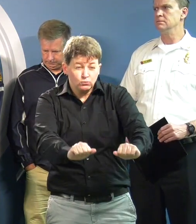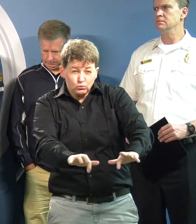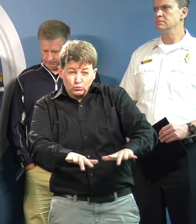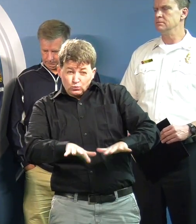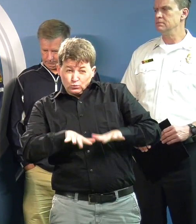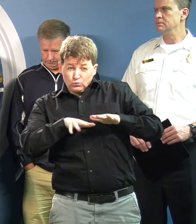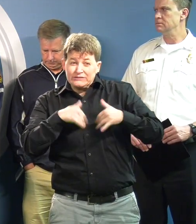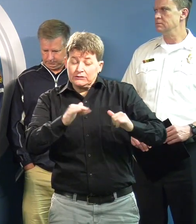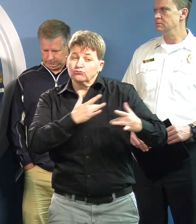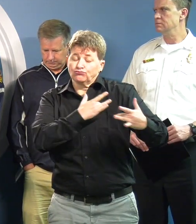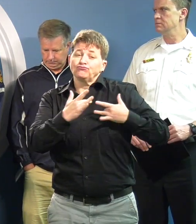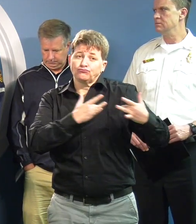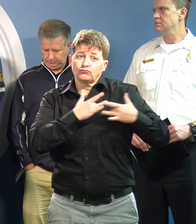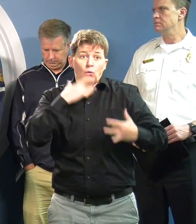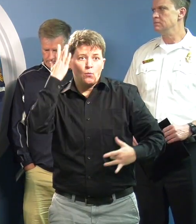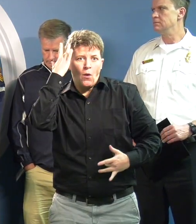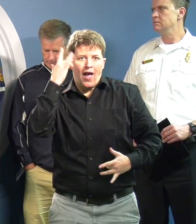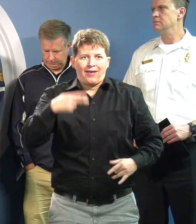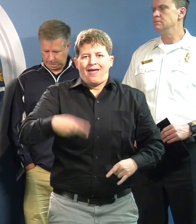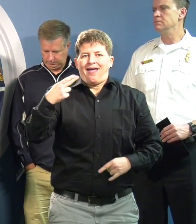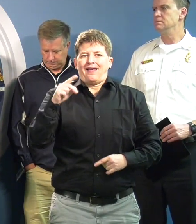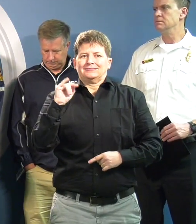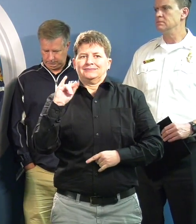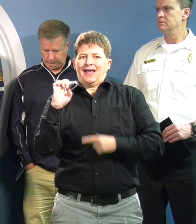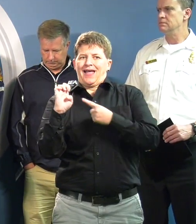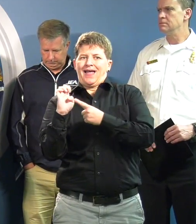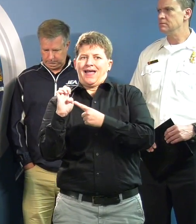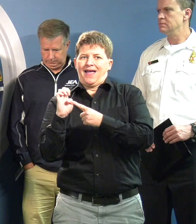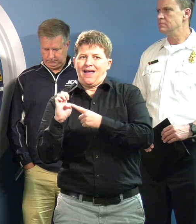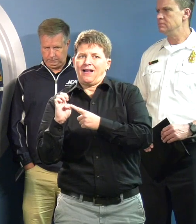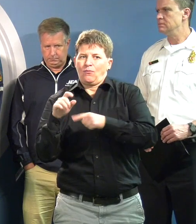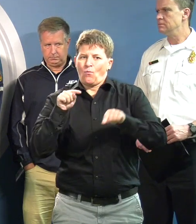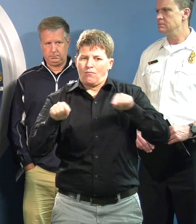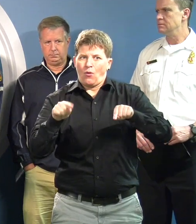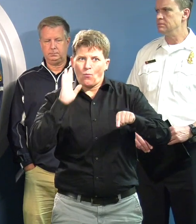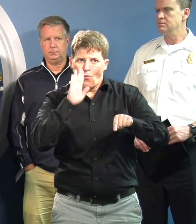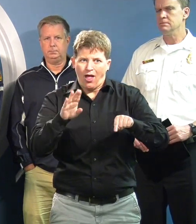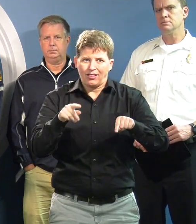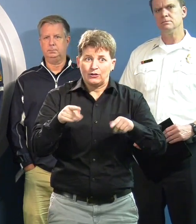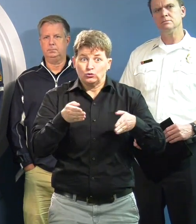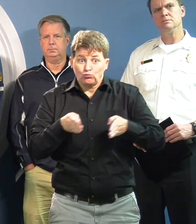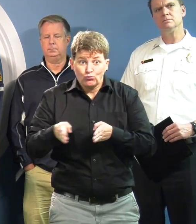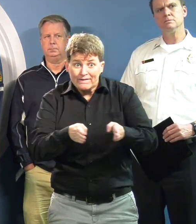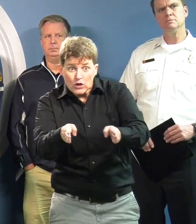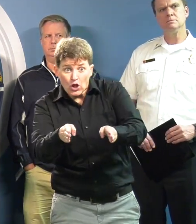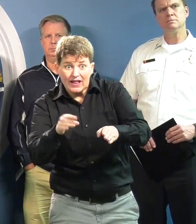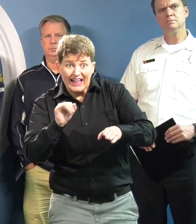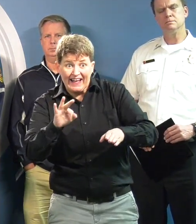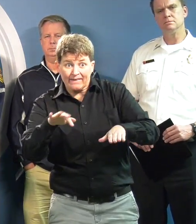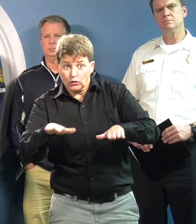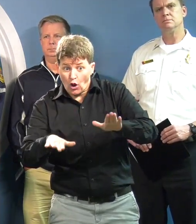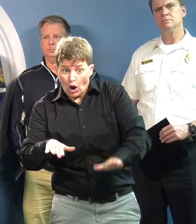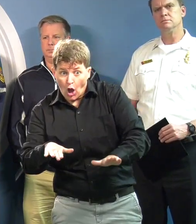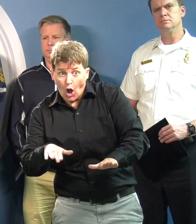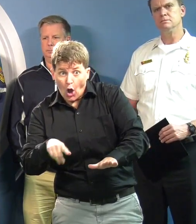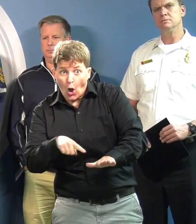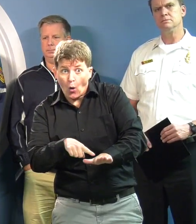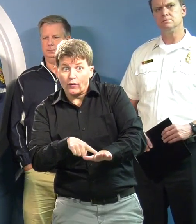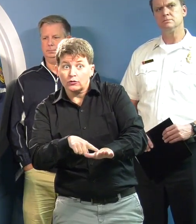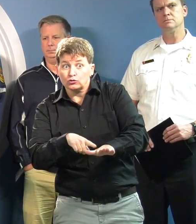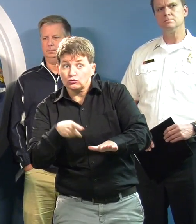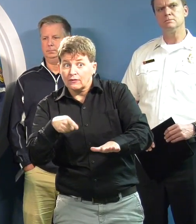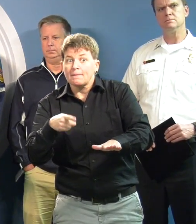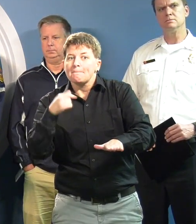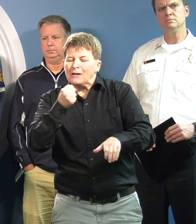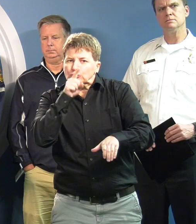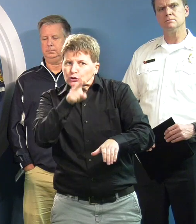and the St. Johns River. For those in flood zones and low-lying areas near the St. Johns River, please stay aware and vigilant. The 4